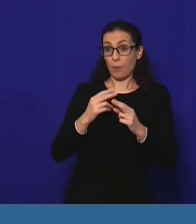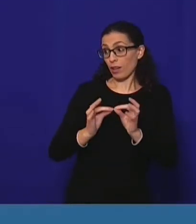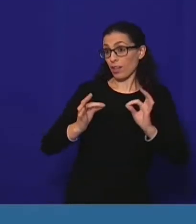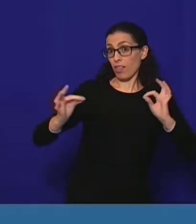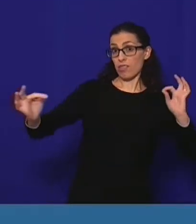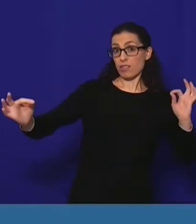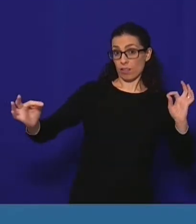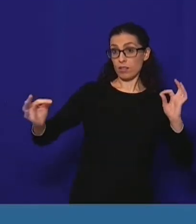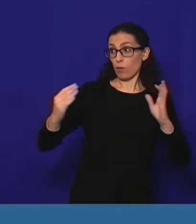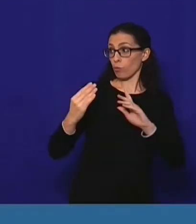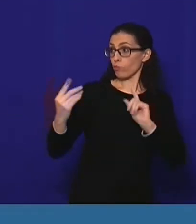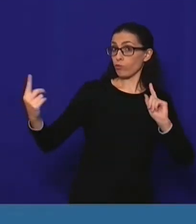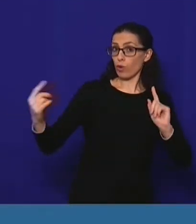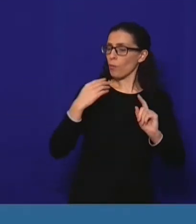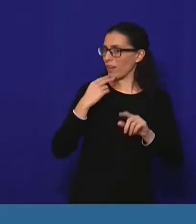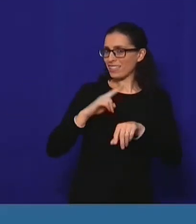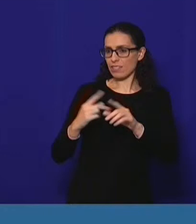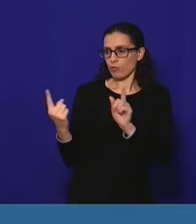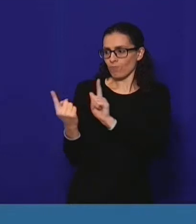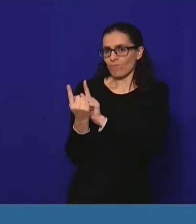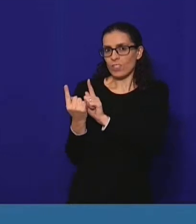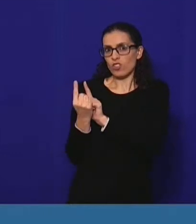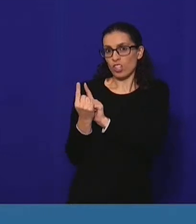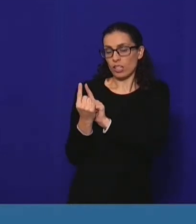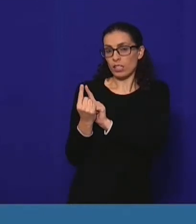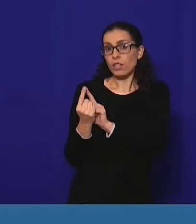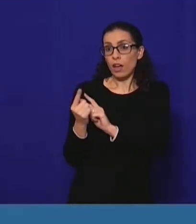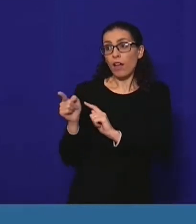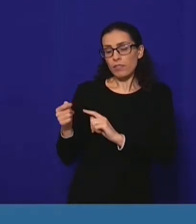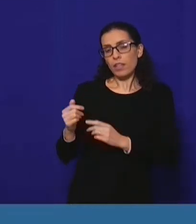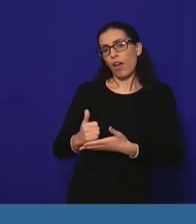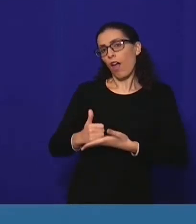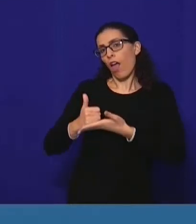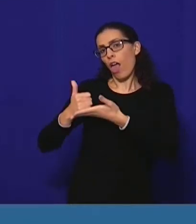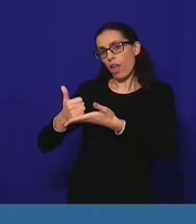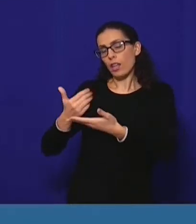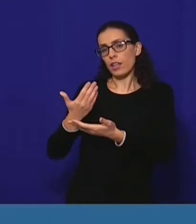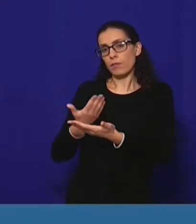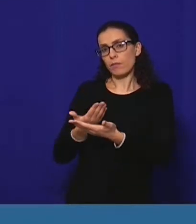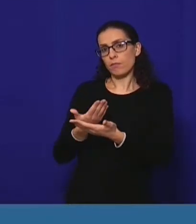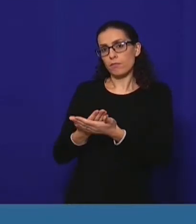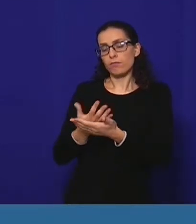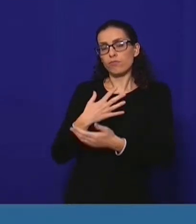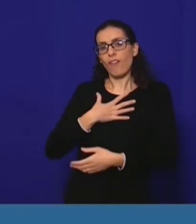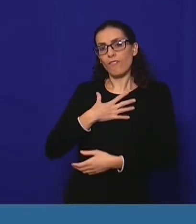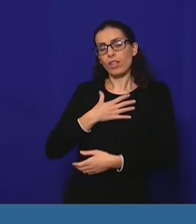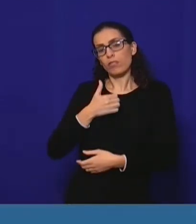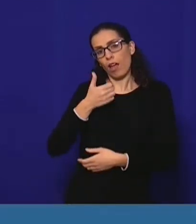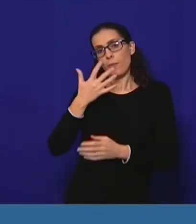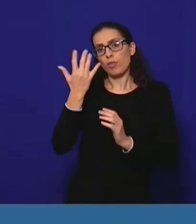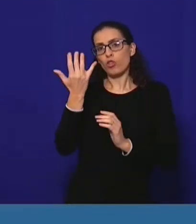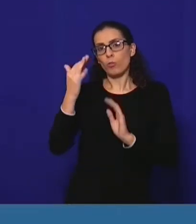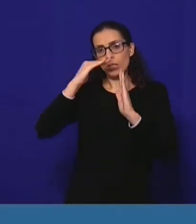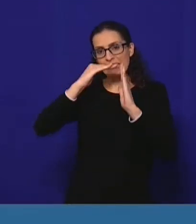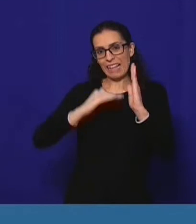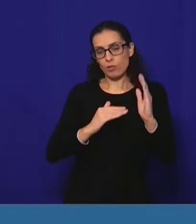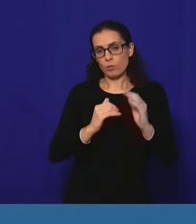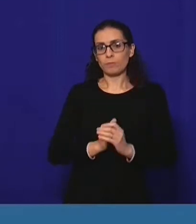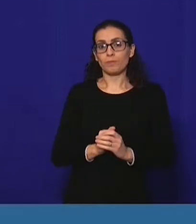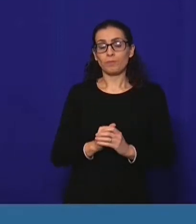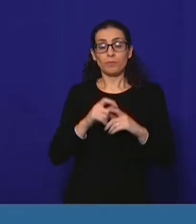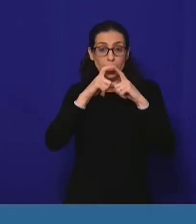biex in-nies ma jkunux flimkien ma' xulxin, hemmhekk rajna mill-ewwel kien hemm l-impatt fuq in-numri. Anka l-użu